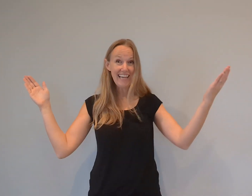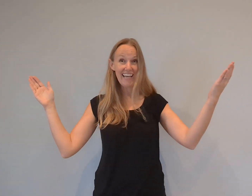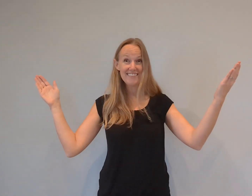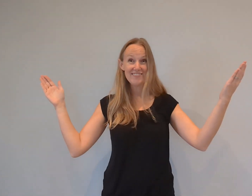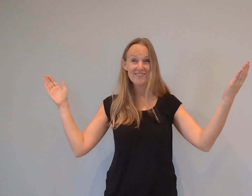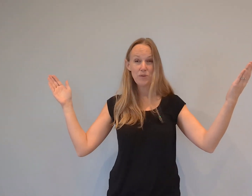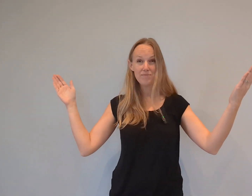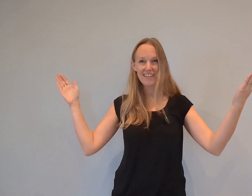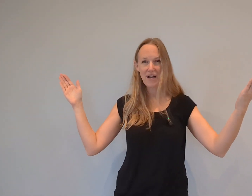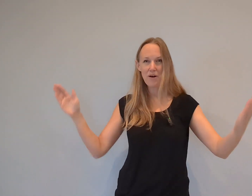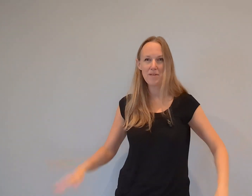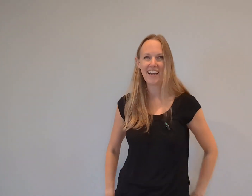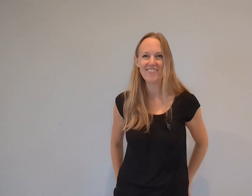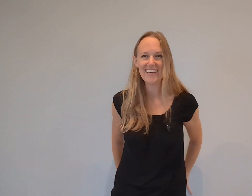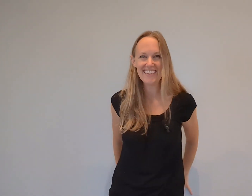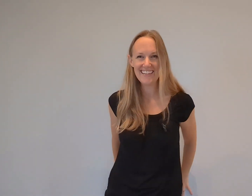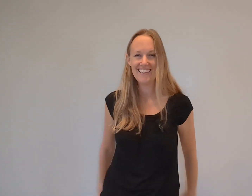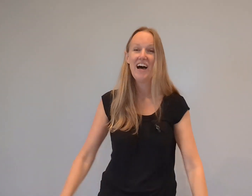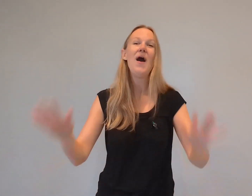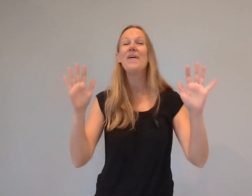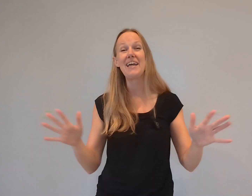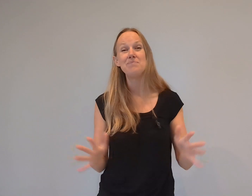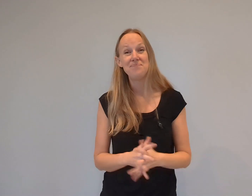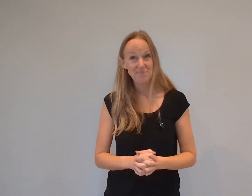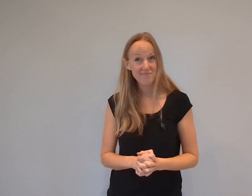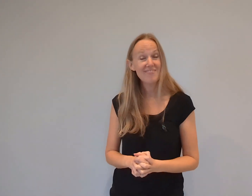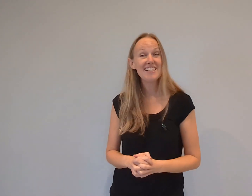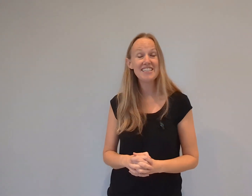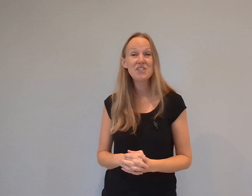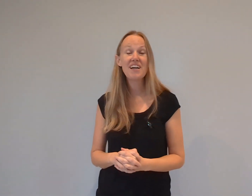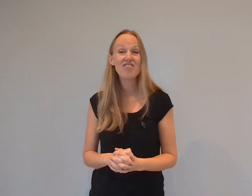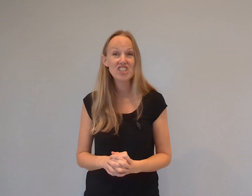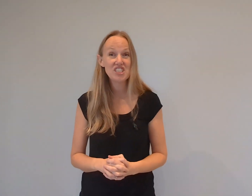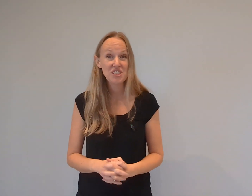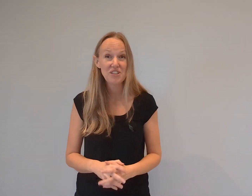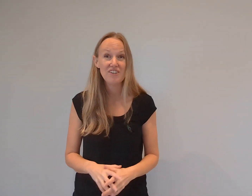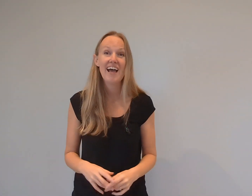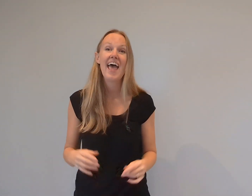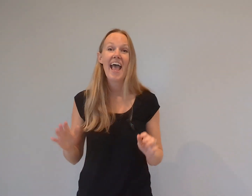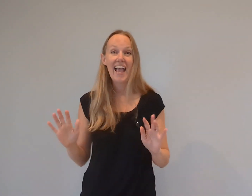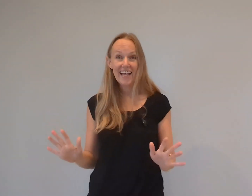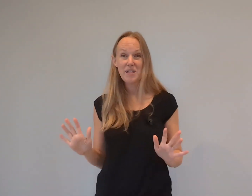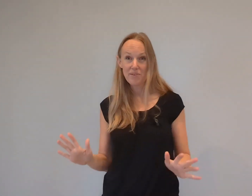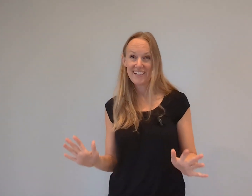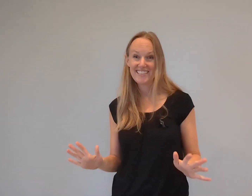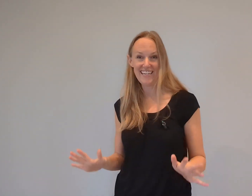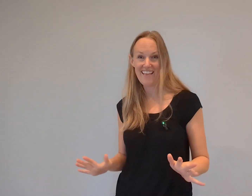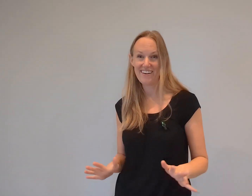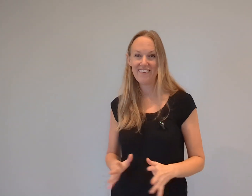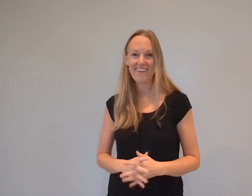Okay, hit that wall behind me. Okay, let's try verse 2 and the bridge together.